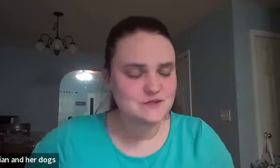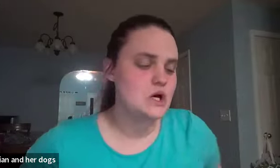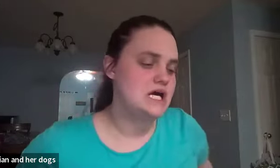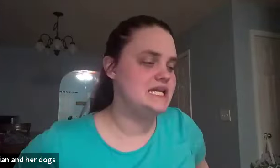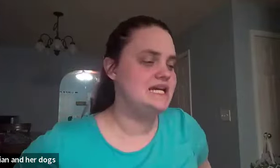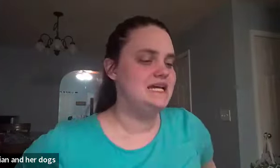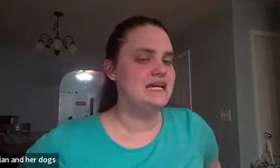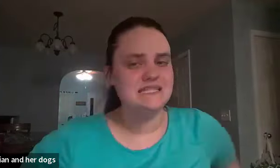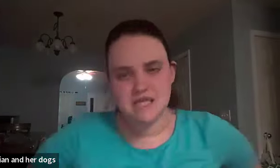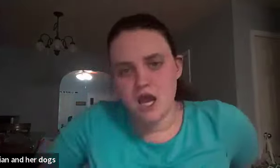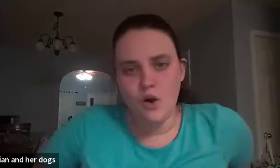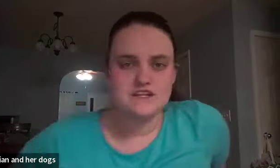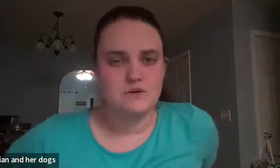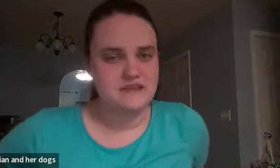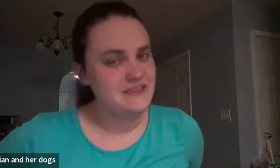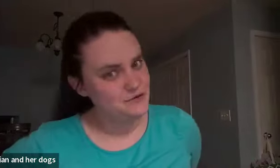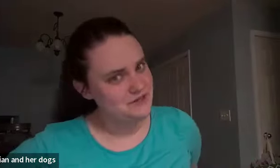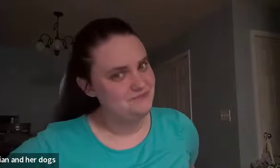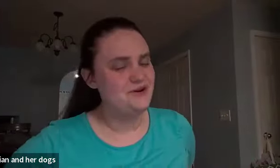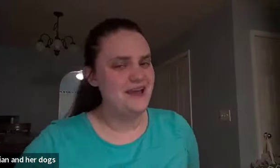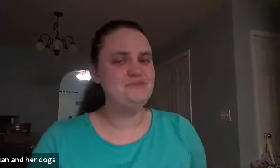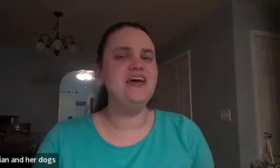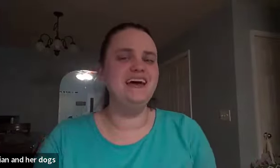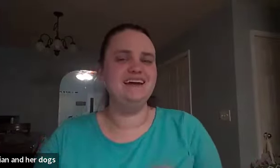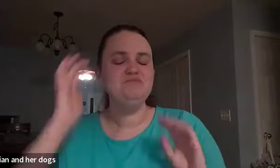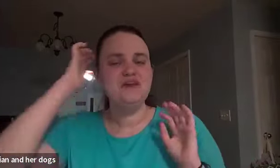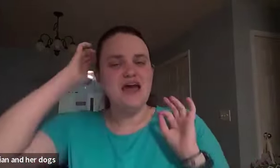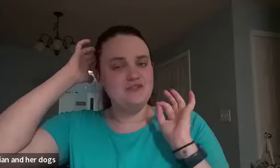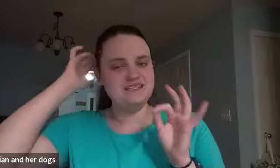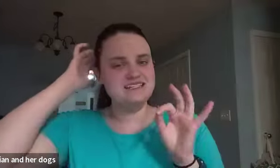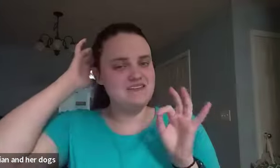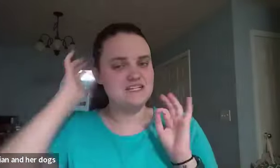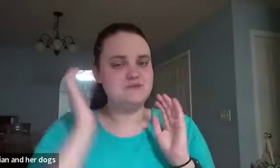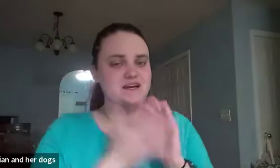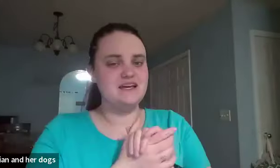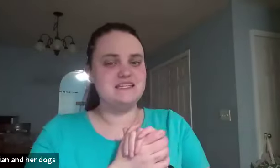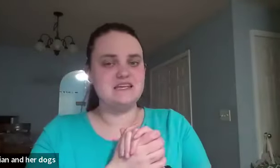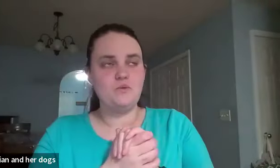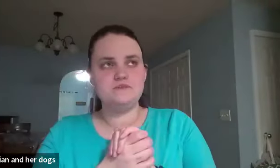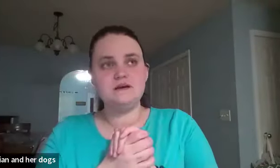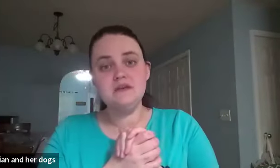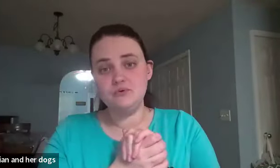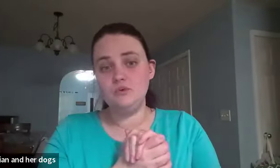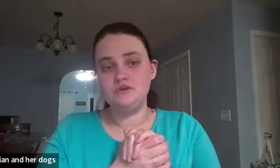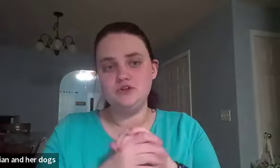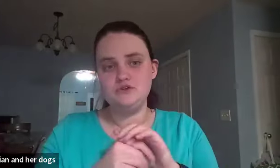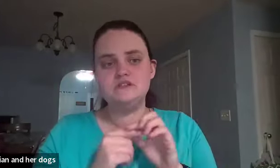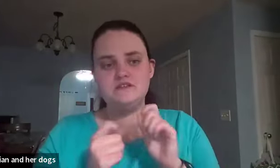this one is not always what we think it would be. Okay. And the reason I say that is because some people will use